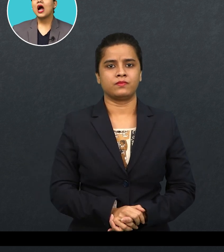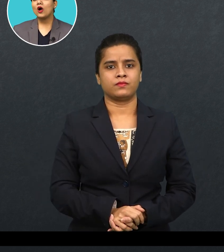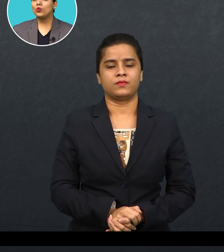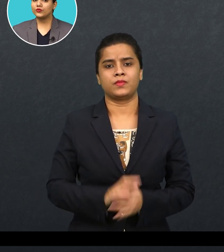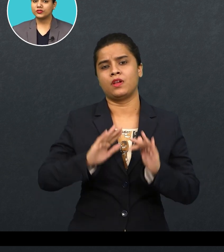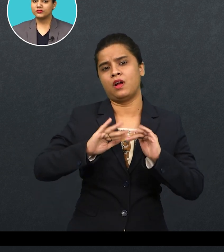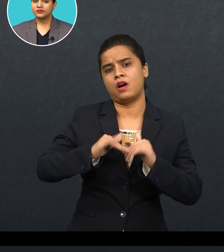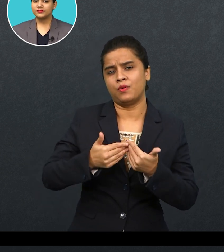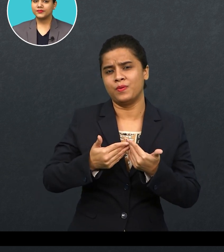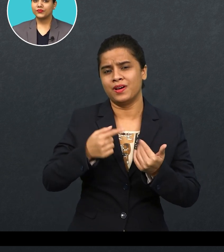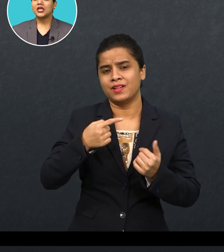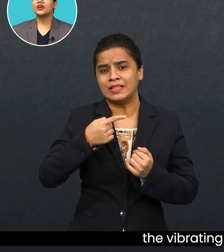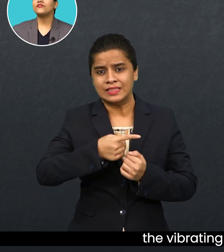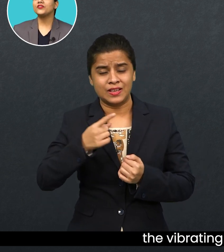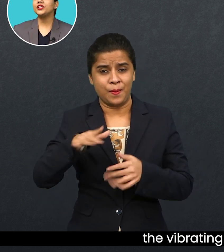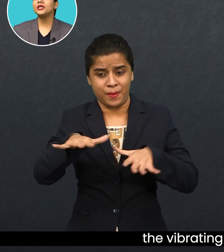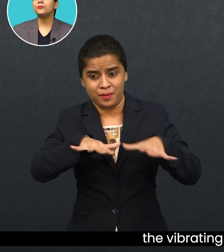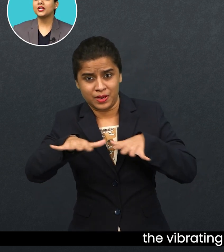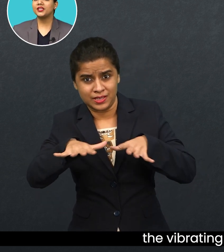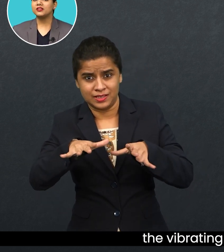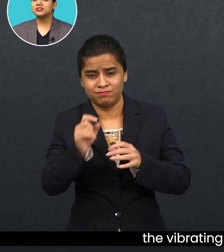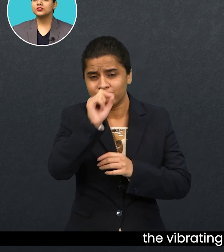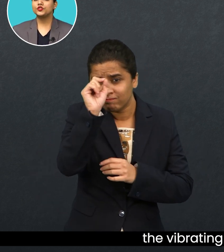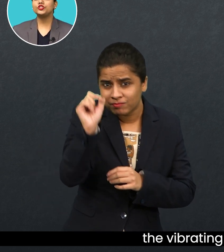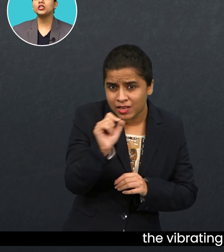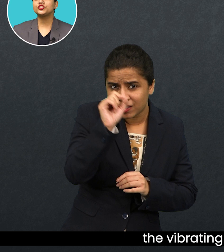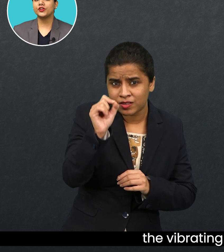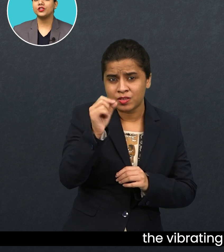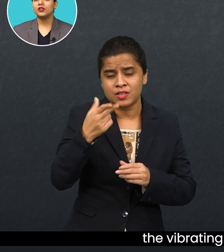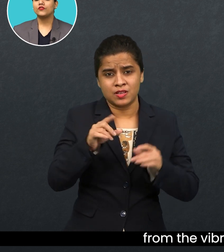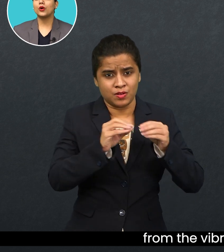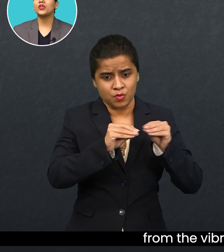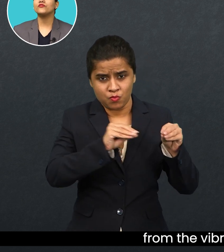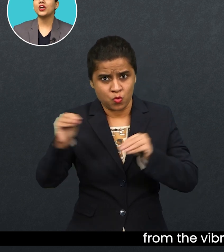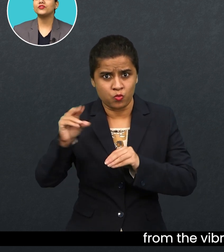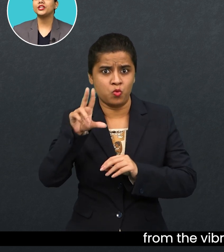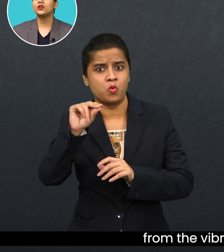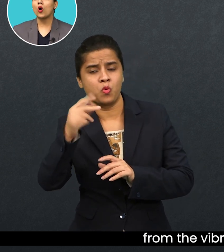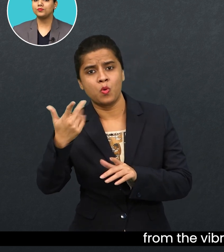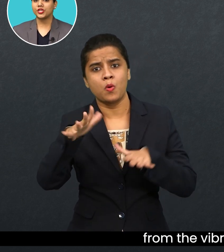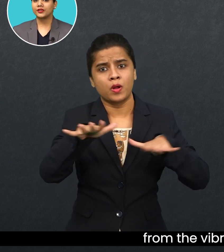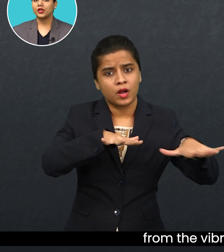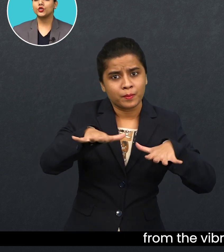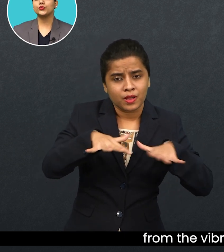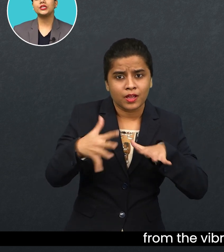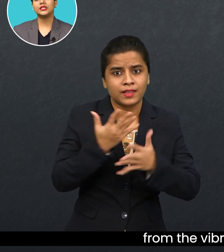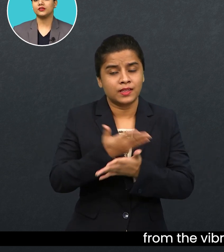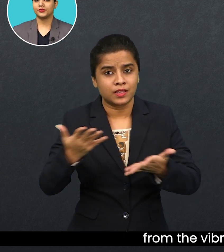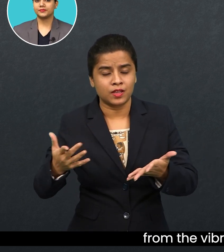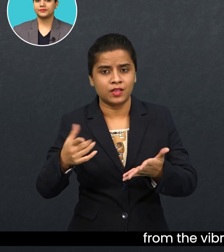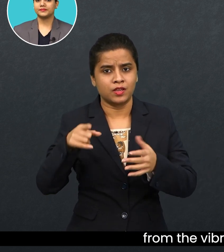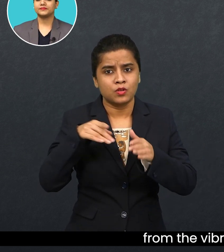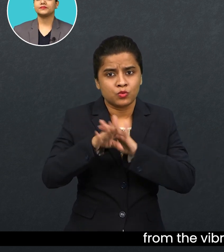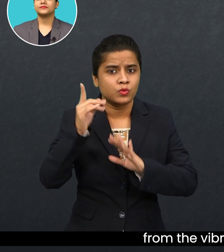However, the vibrating particles particles do not travel from the vibrating object to the